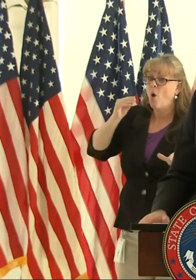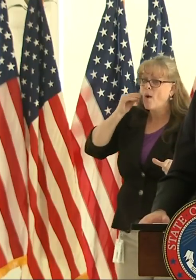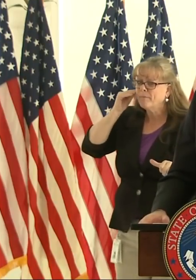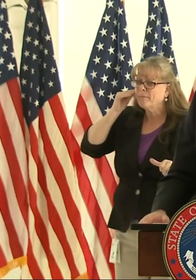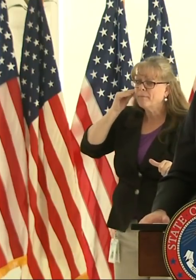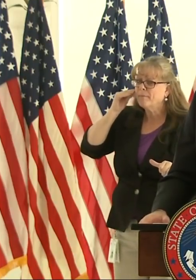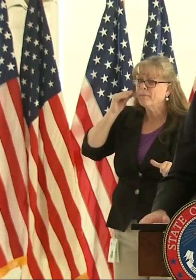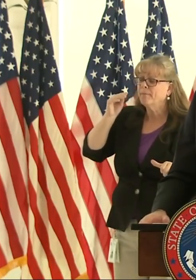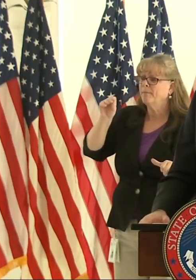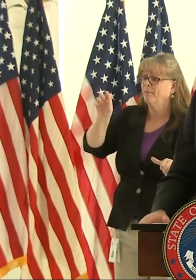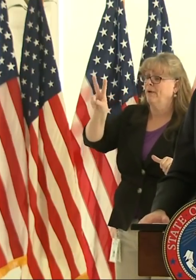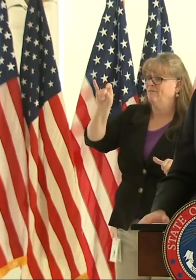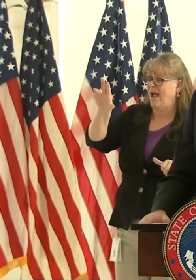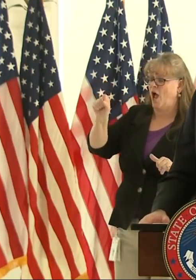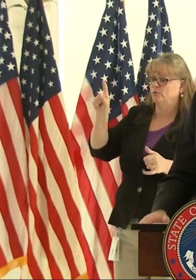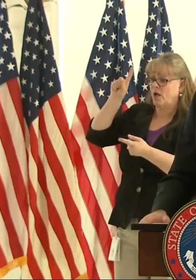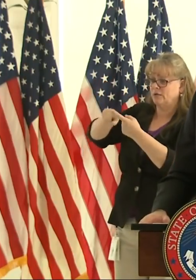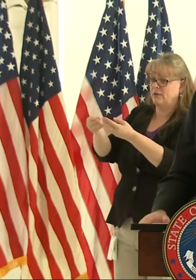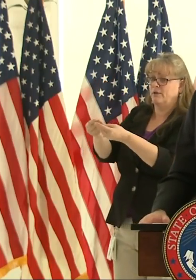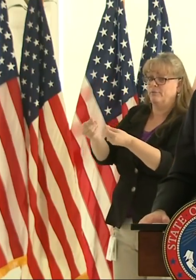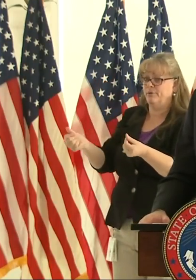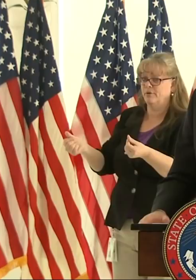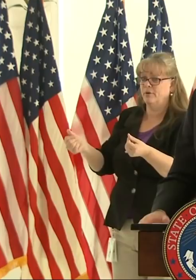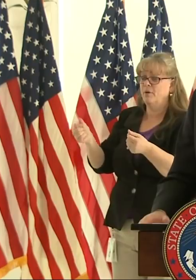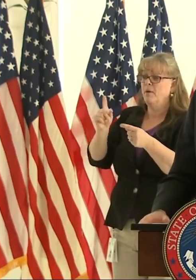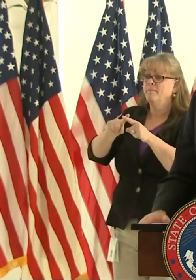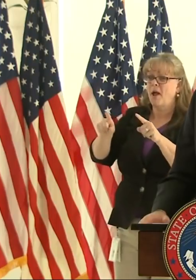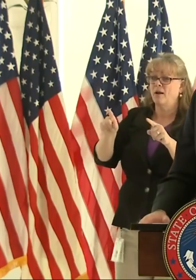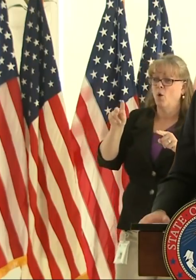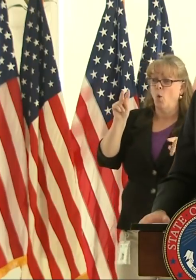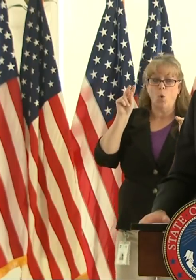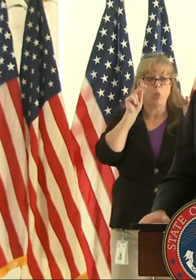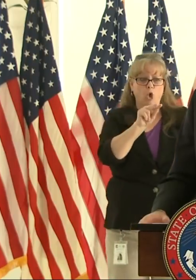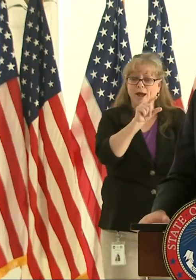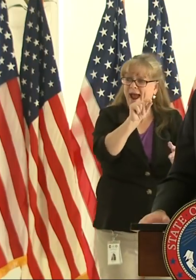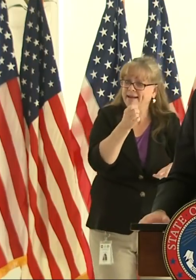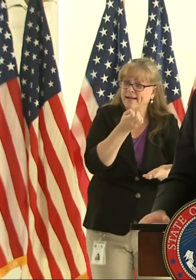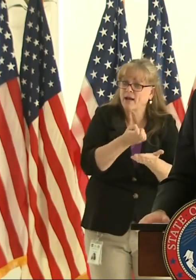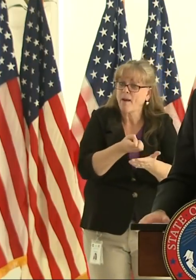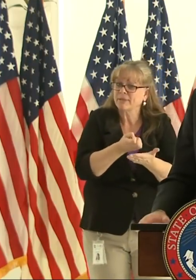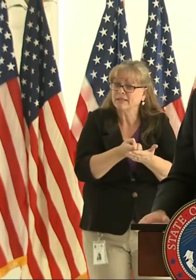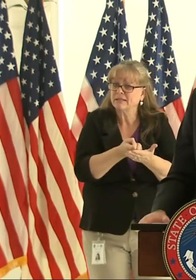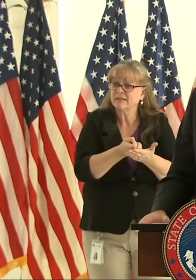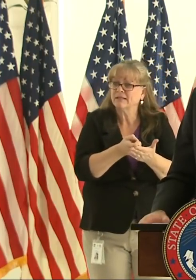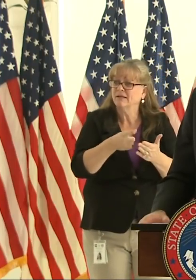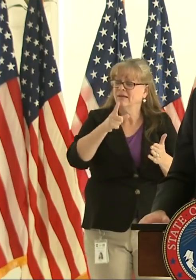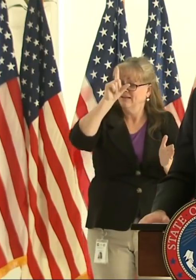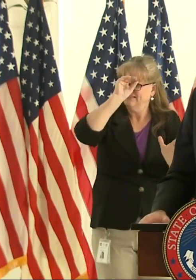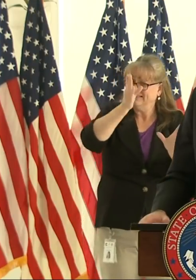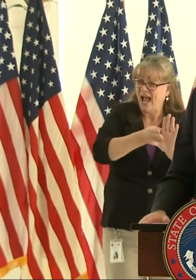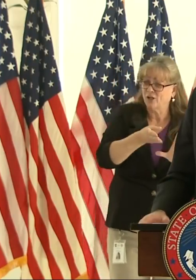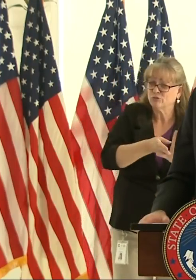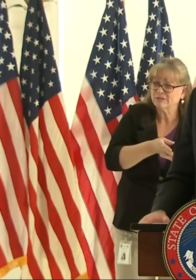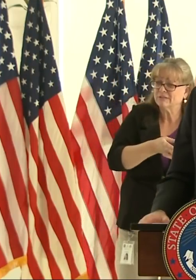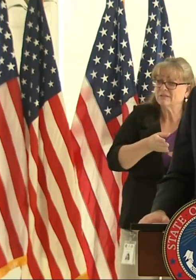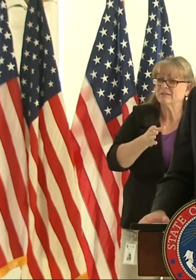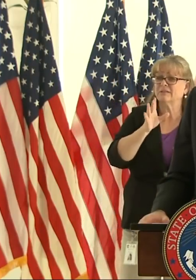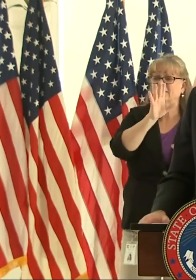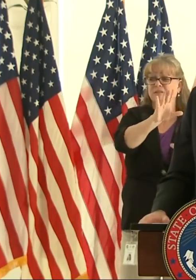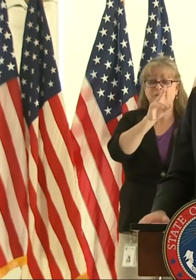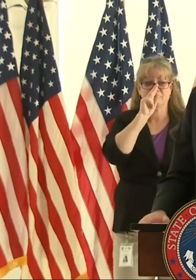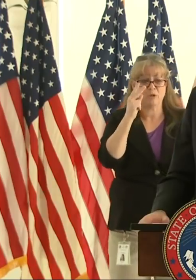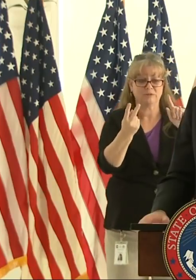from a social perspective, from a psychological perspective, from an economic perspective, from no perspective other than a health perspective, is that feasible. So